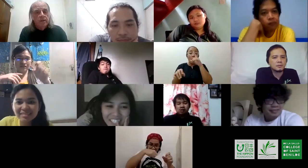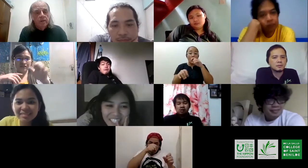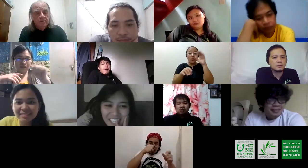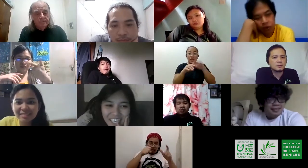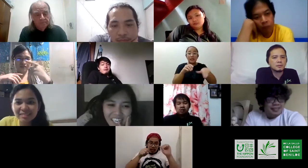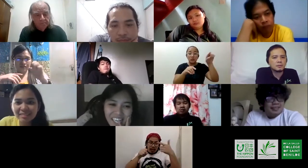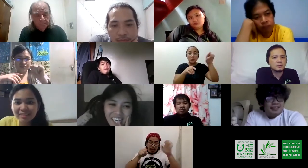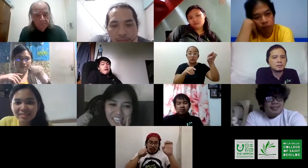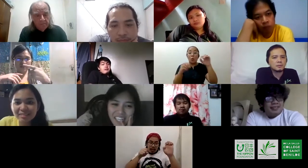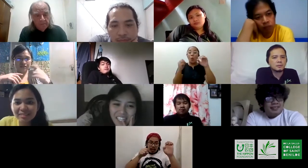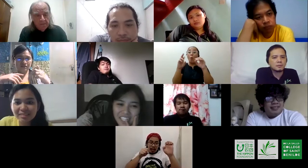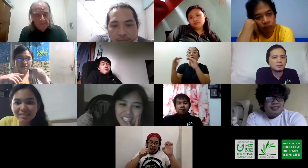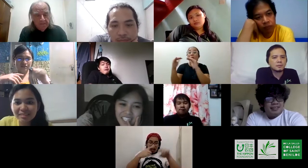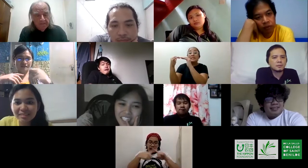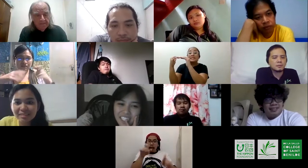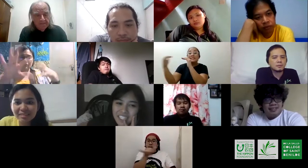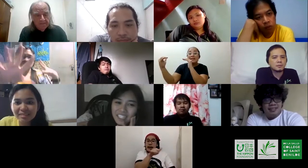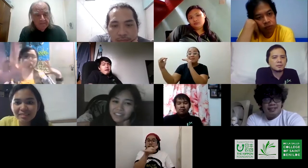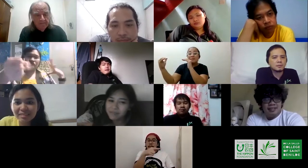or younger.